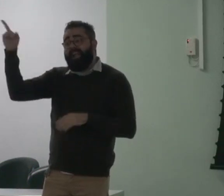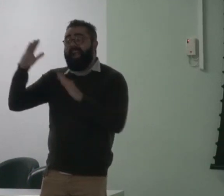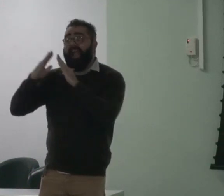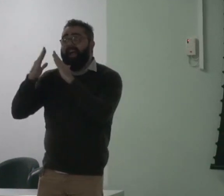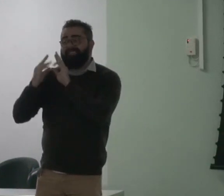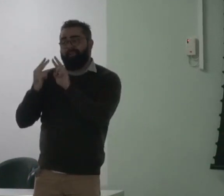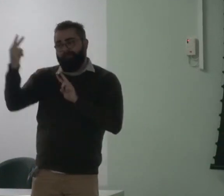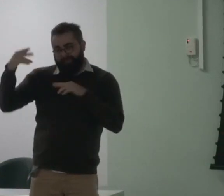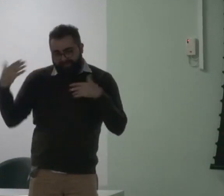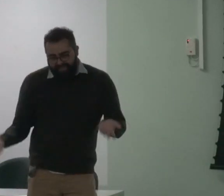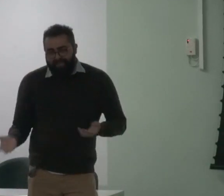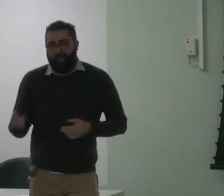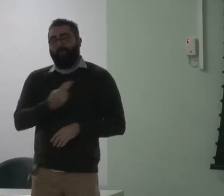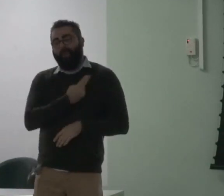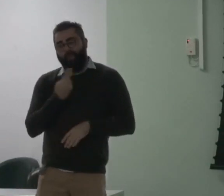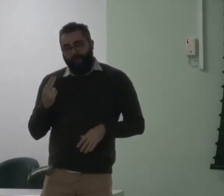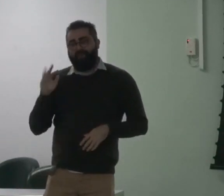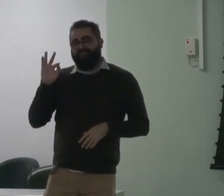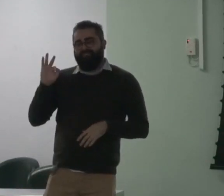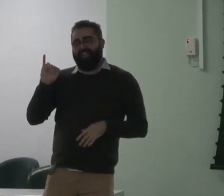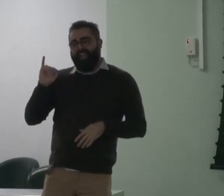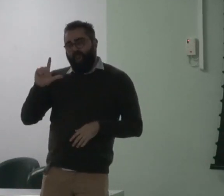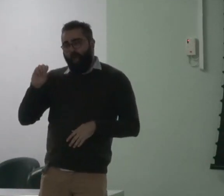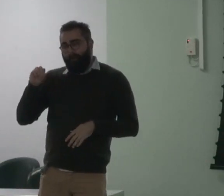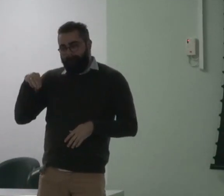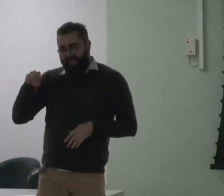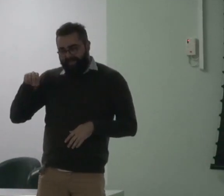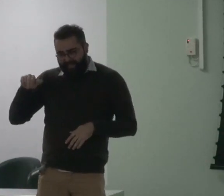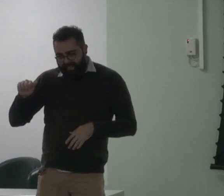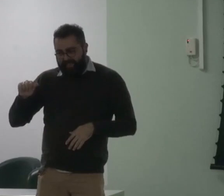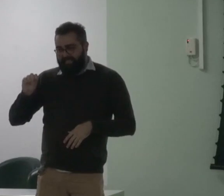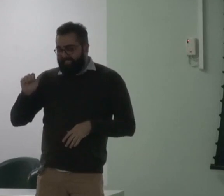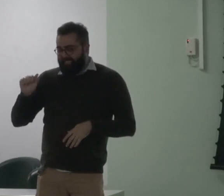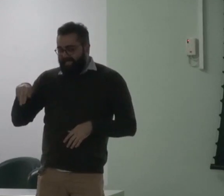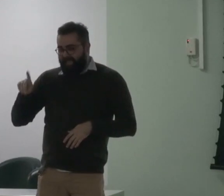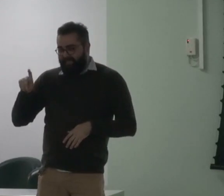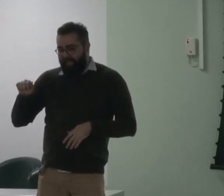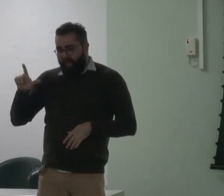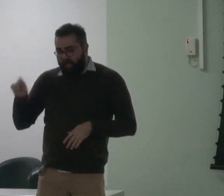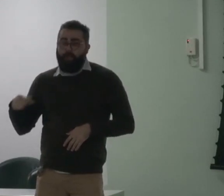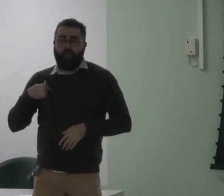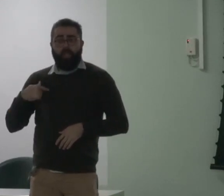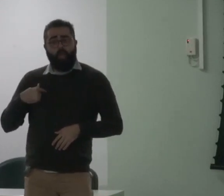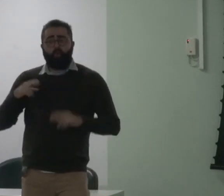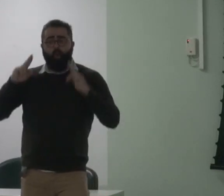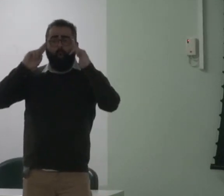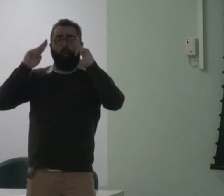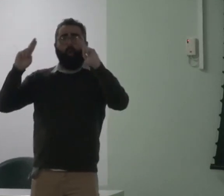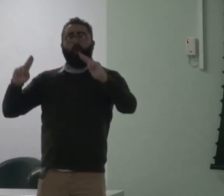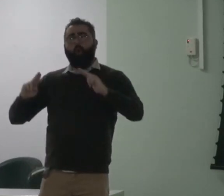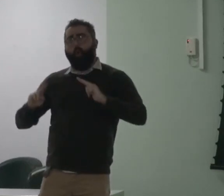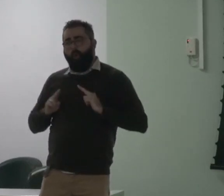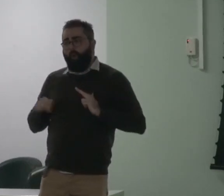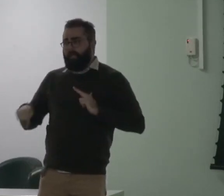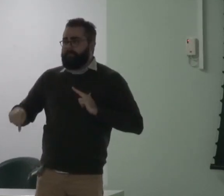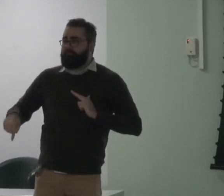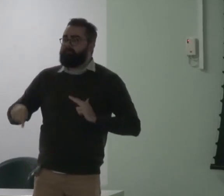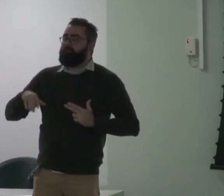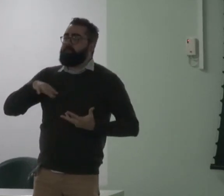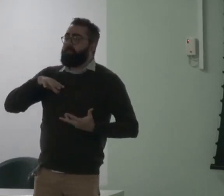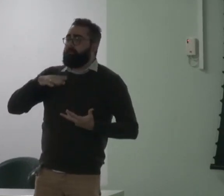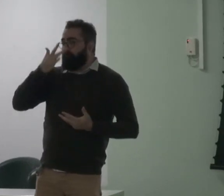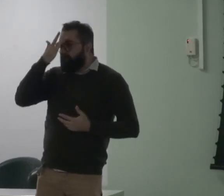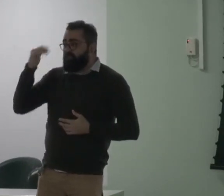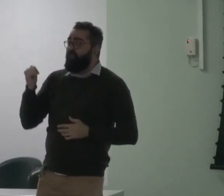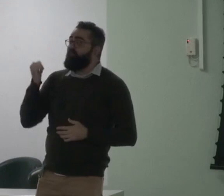I'm Filomena Sendello. I work here. And I am very honored to have our international speakers